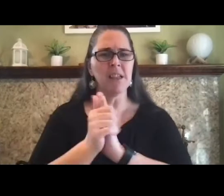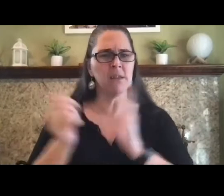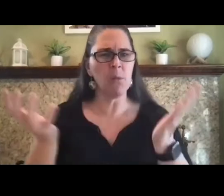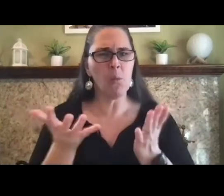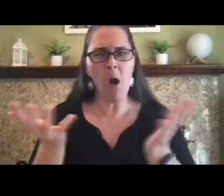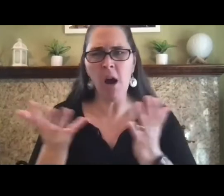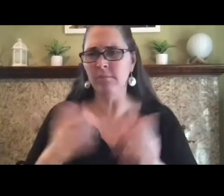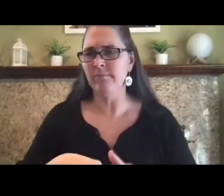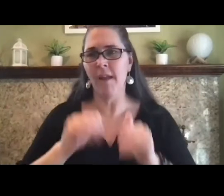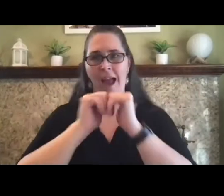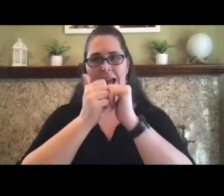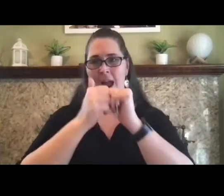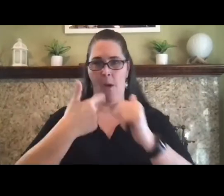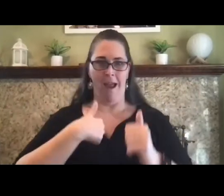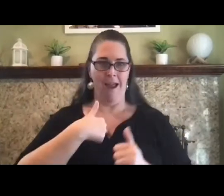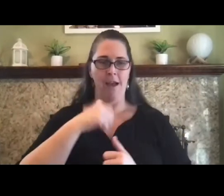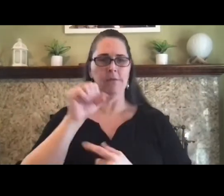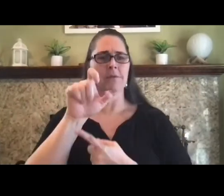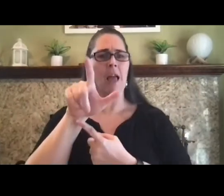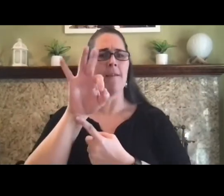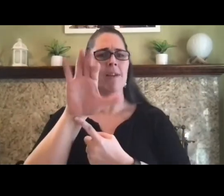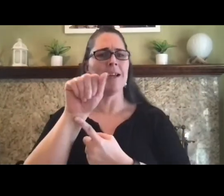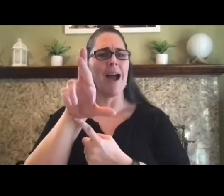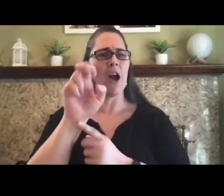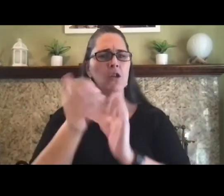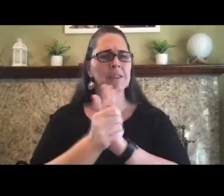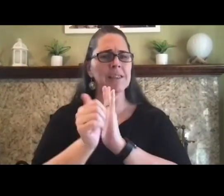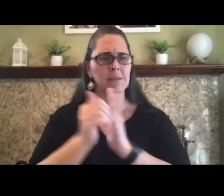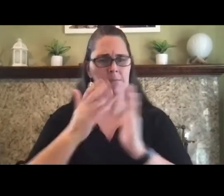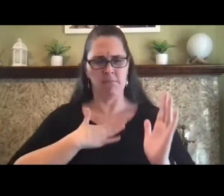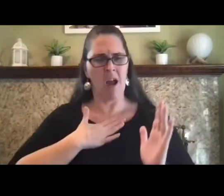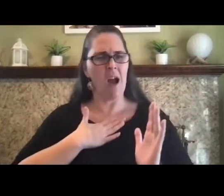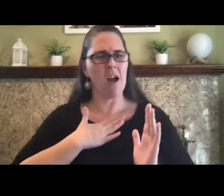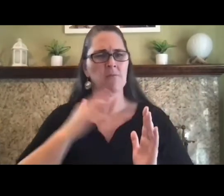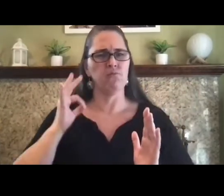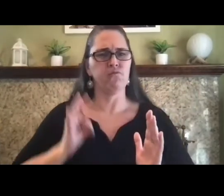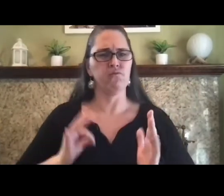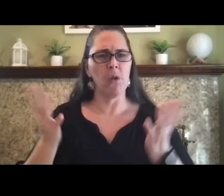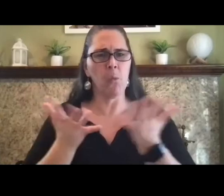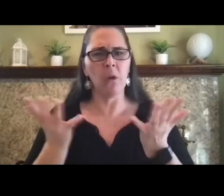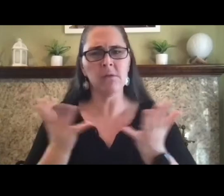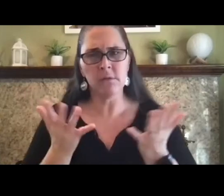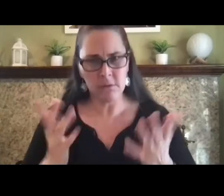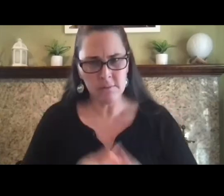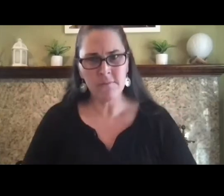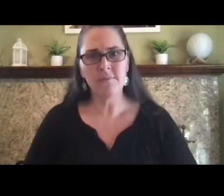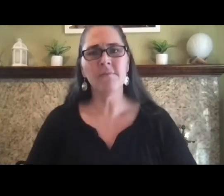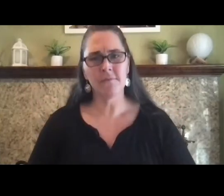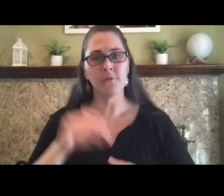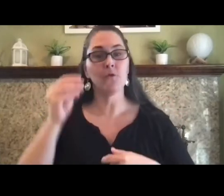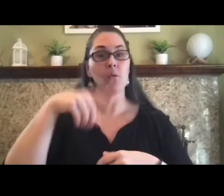Everyone has their own personal preferences on which skills are helpful for them personally.